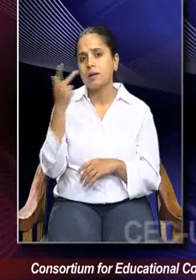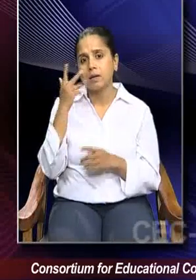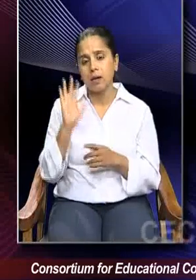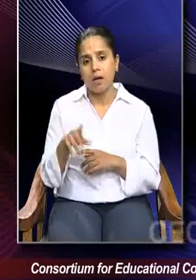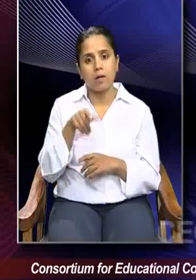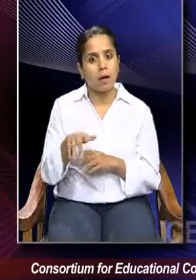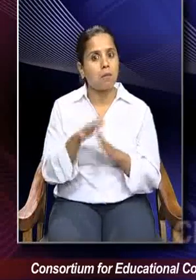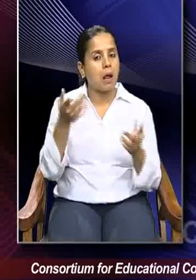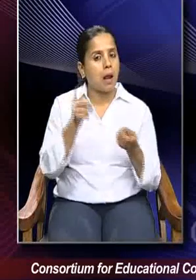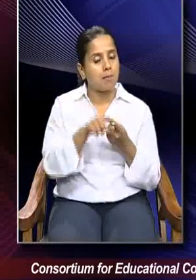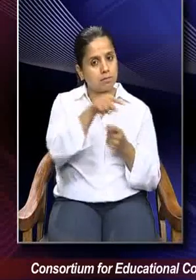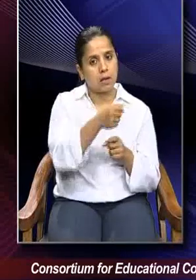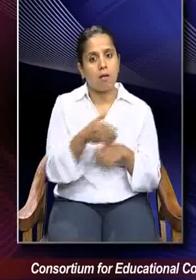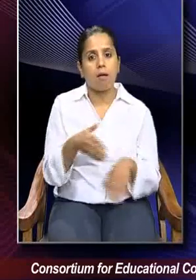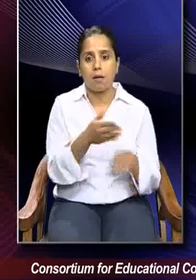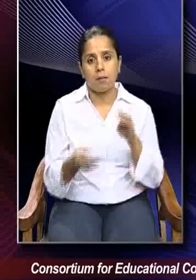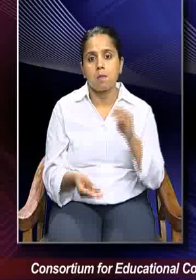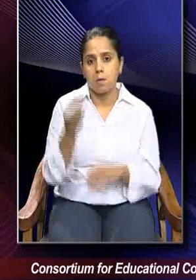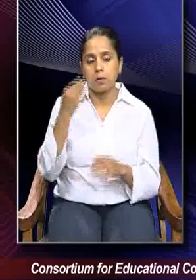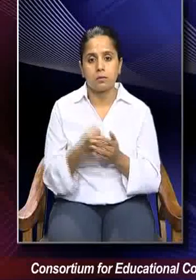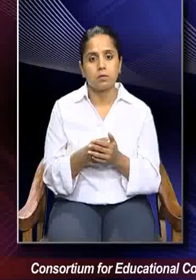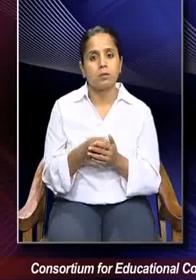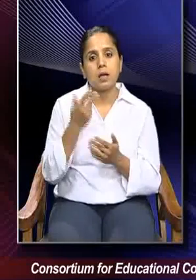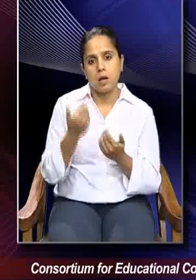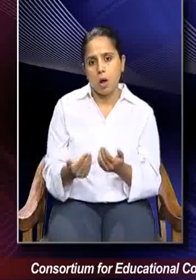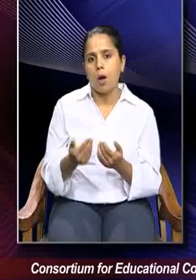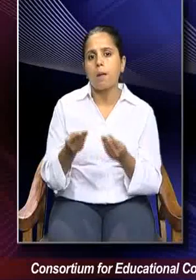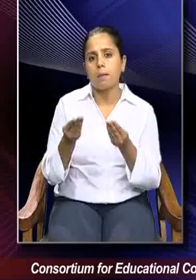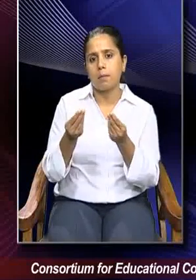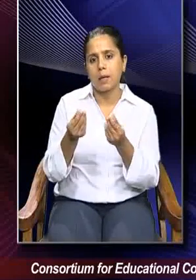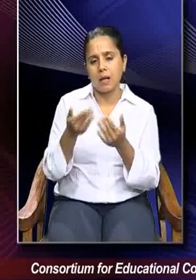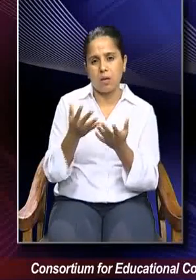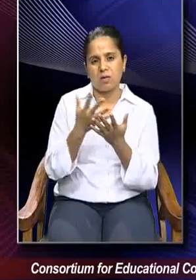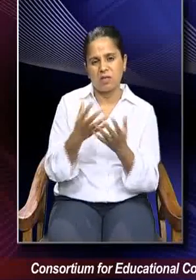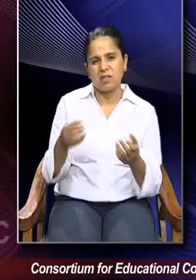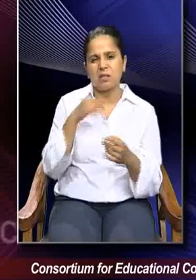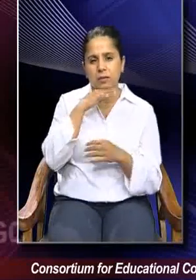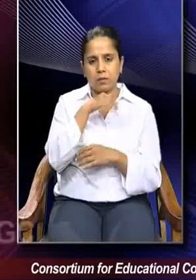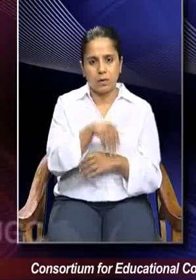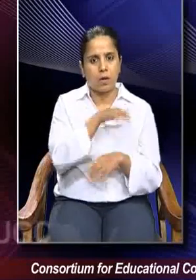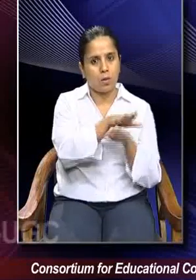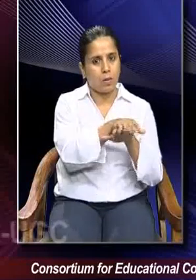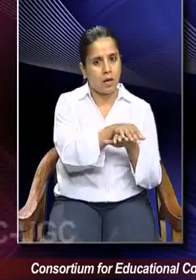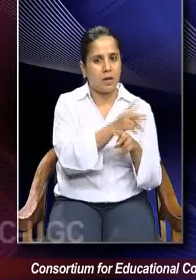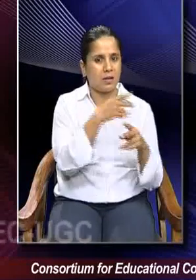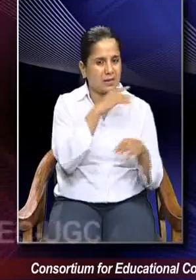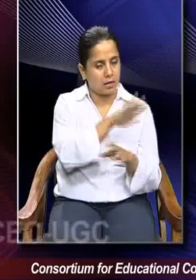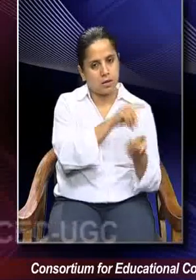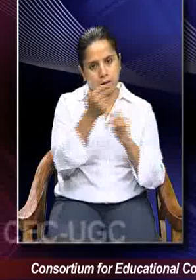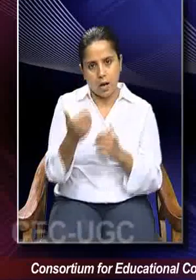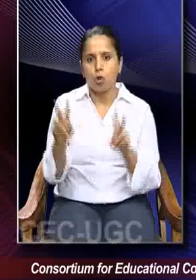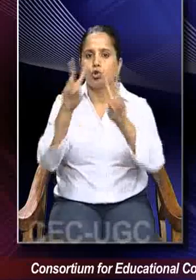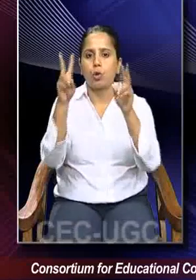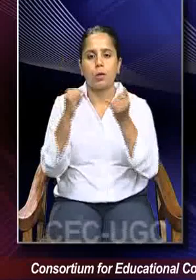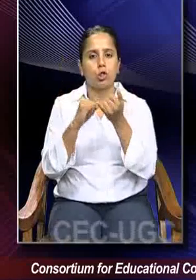world rivers. Soil pollution. We move on from marine pollution to soil pollution.